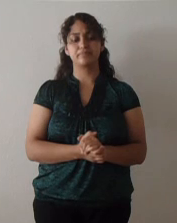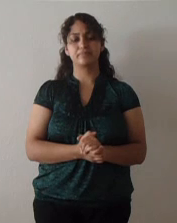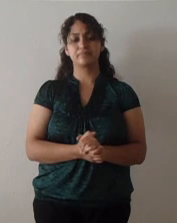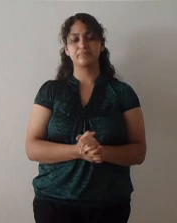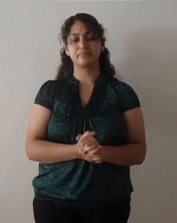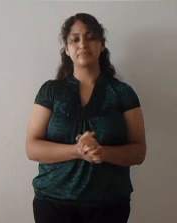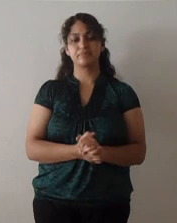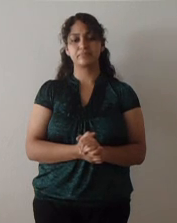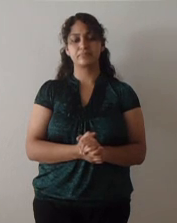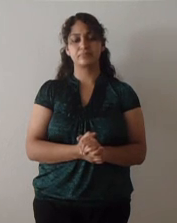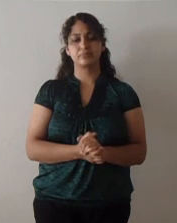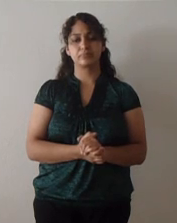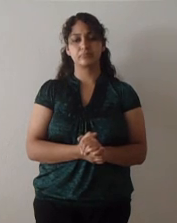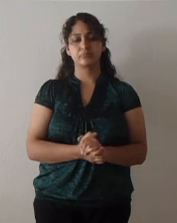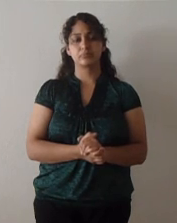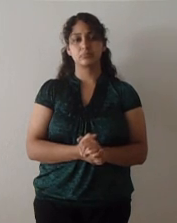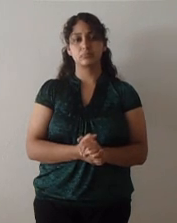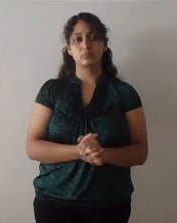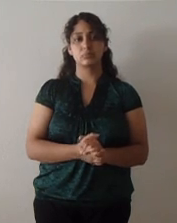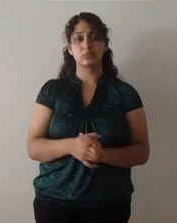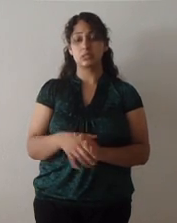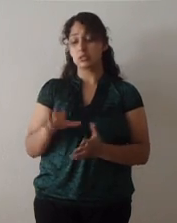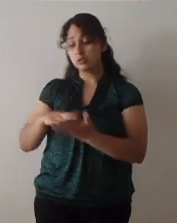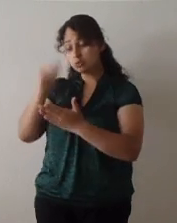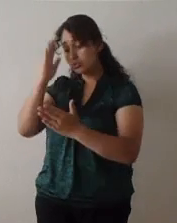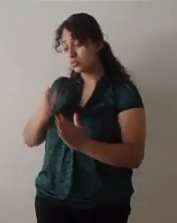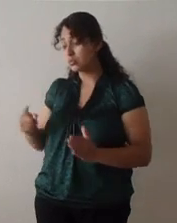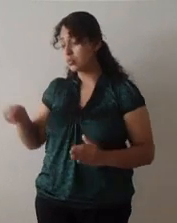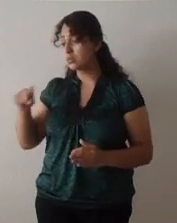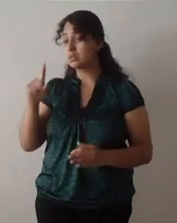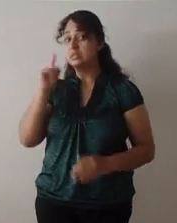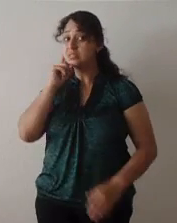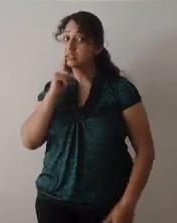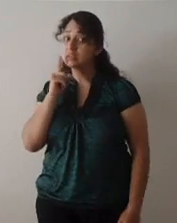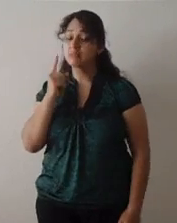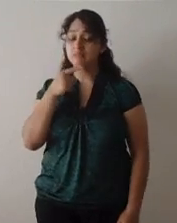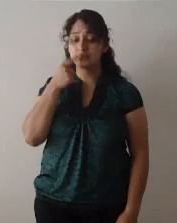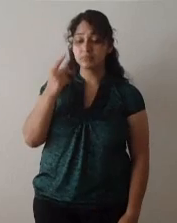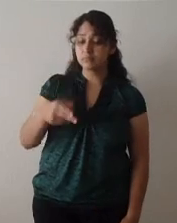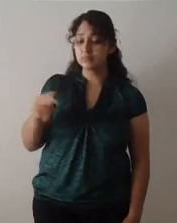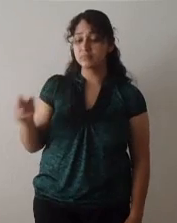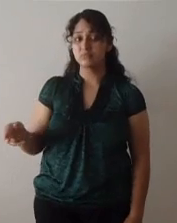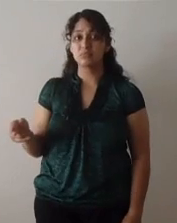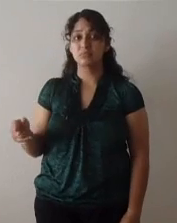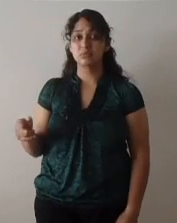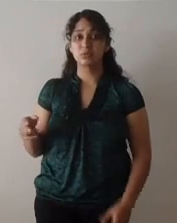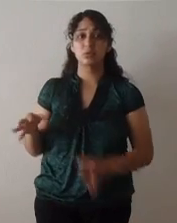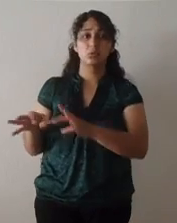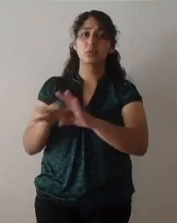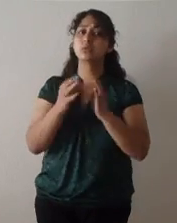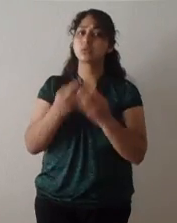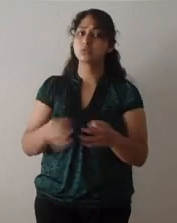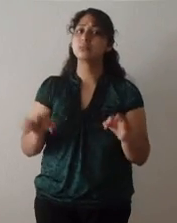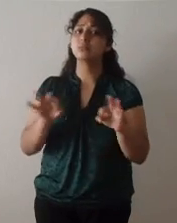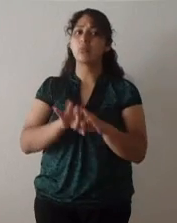and among students who are deaf, hearing, and hard of hearing; teacher-student relationships; teacher-interpreter relationships;